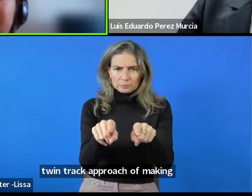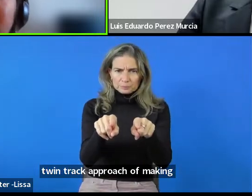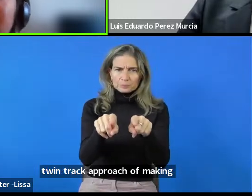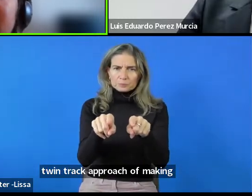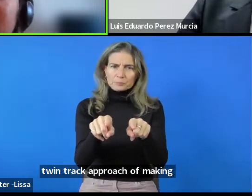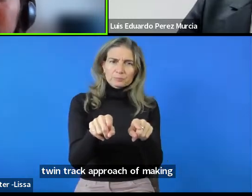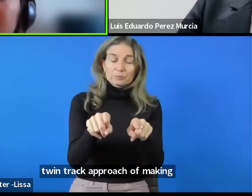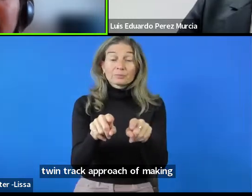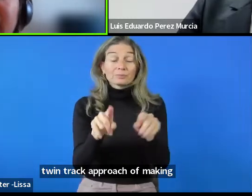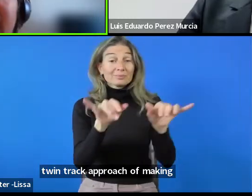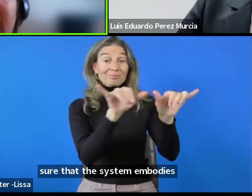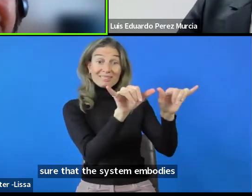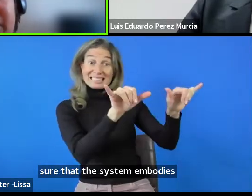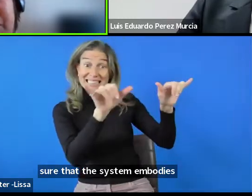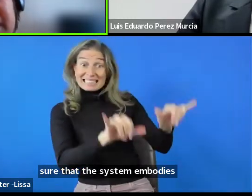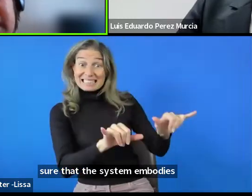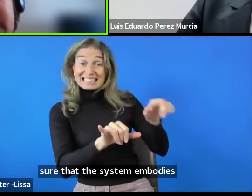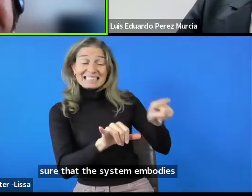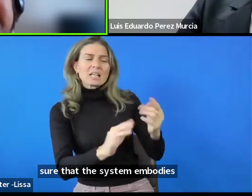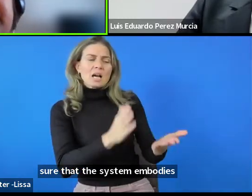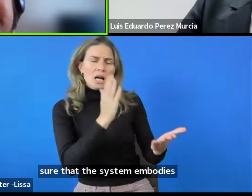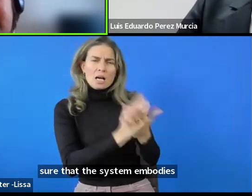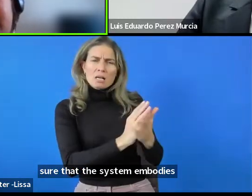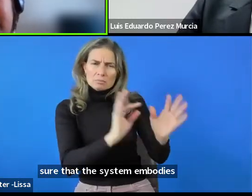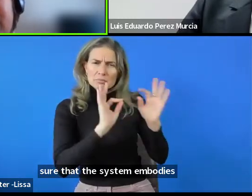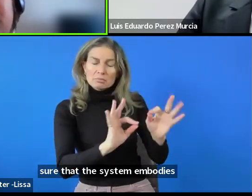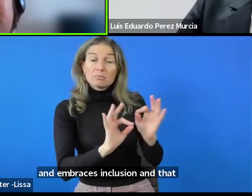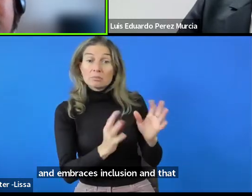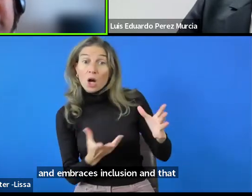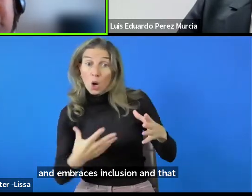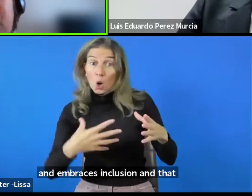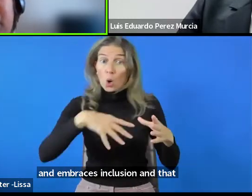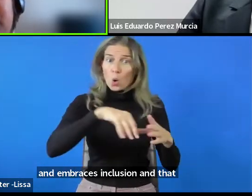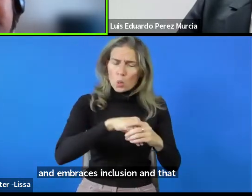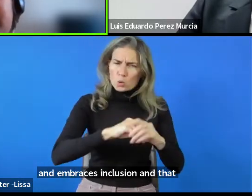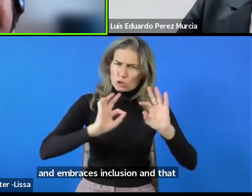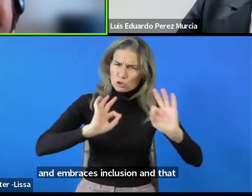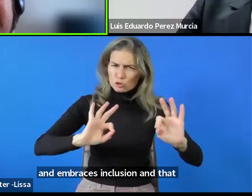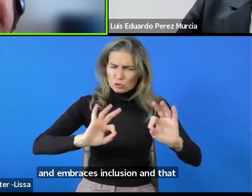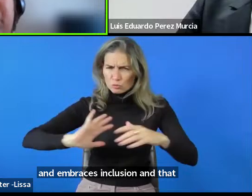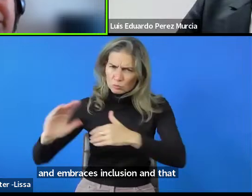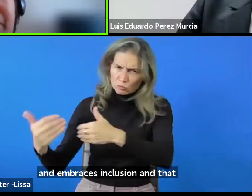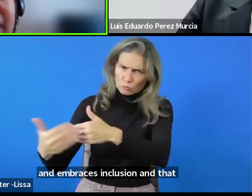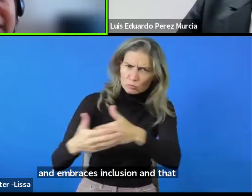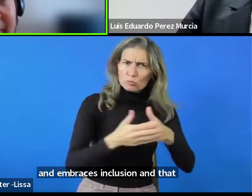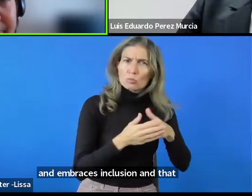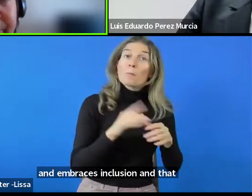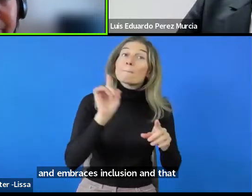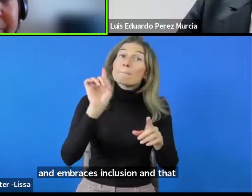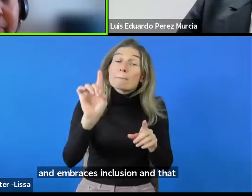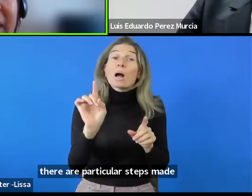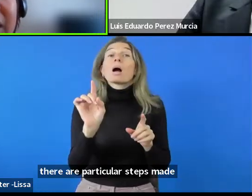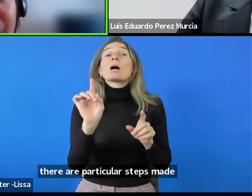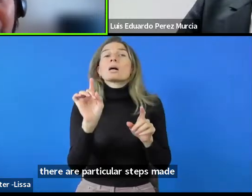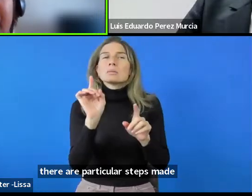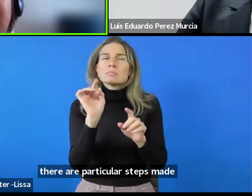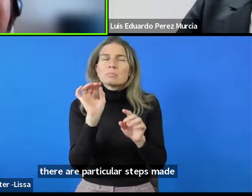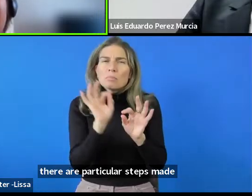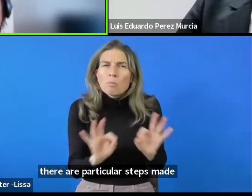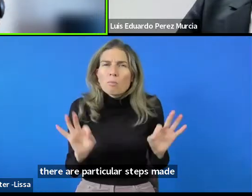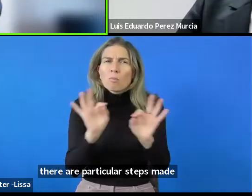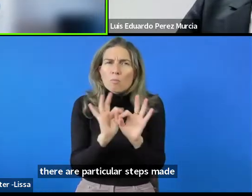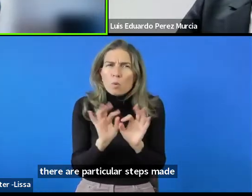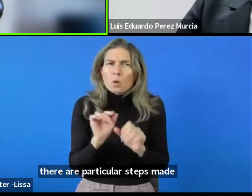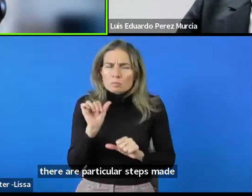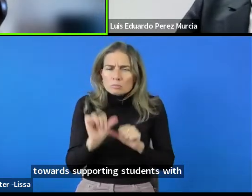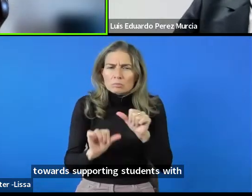embodies and embraces inclusion, and that there are particular steps made towards supporting students with disabilities were in place. So the